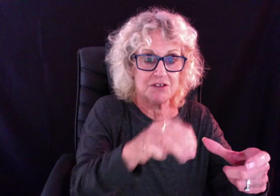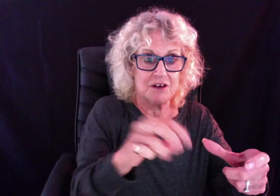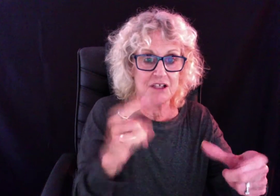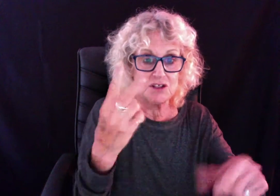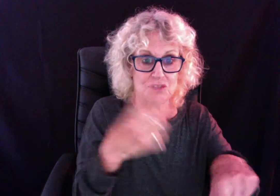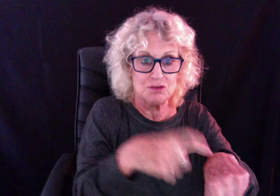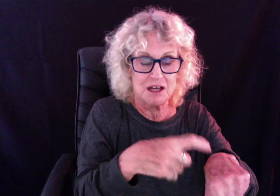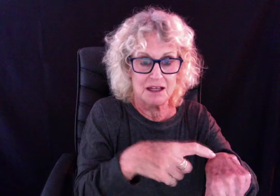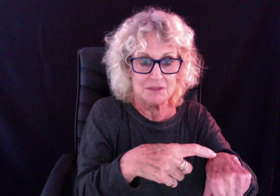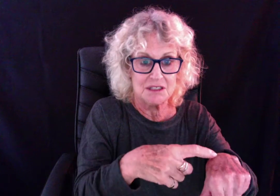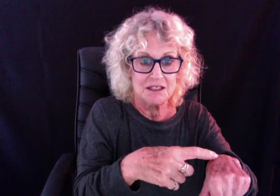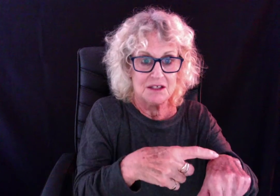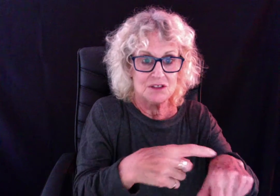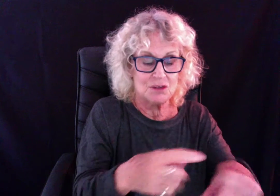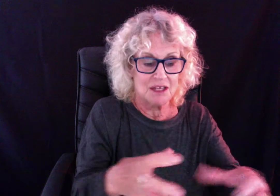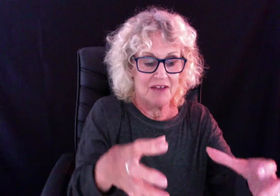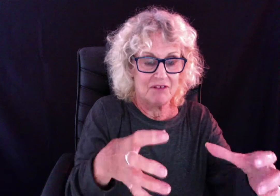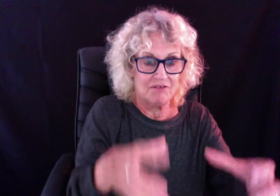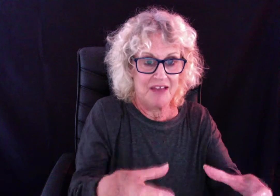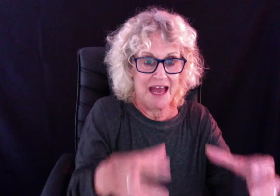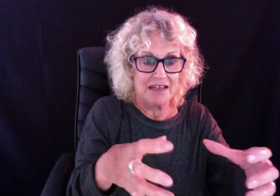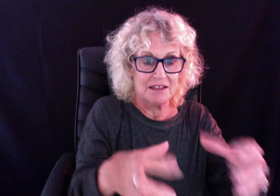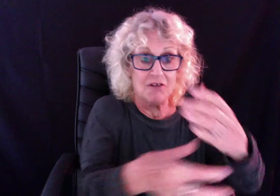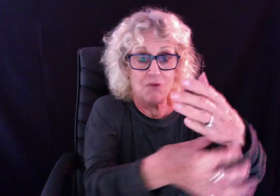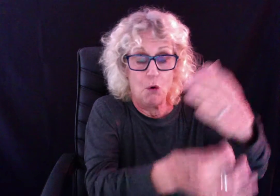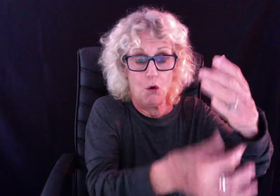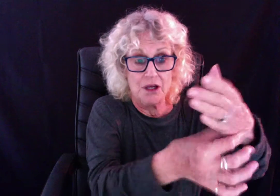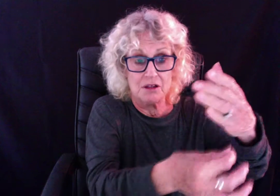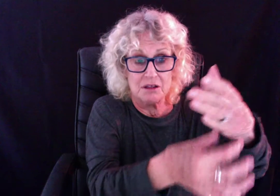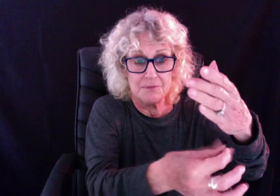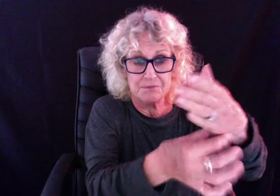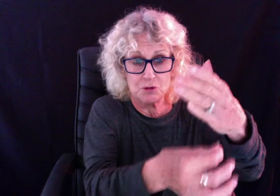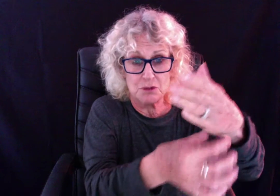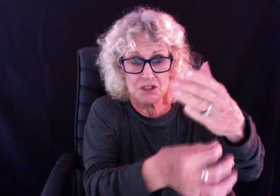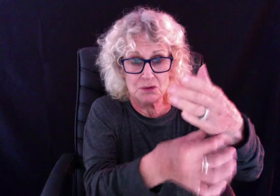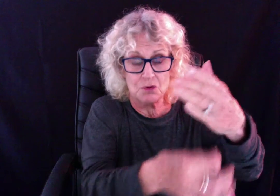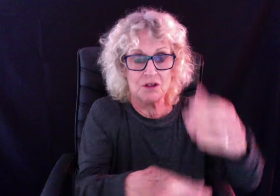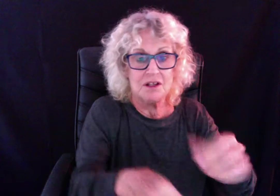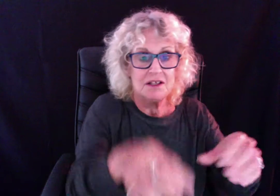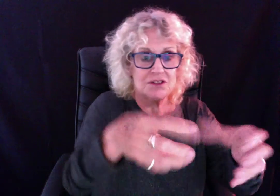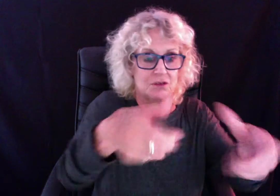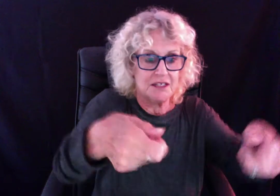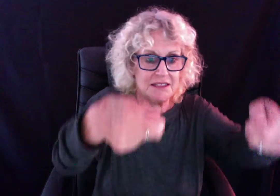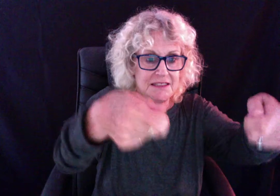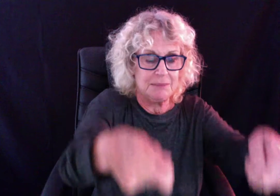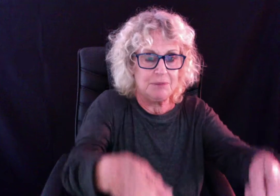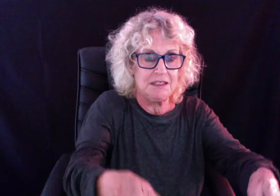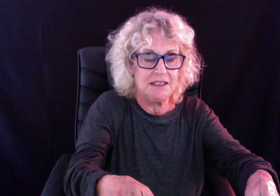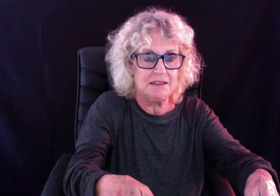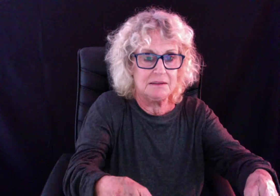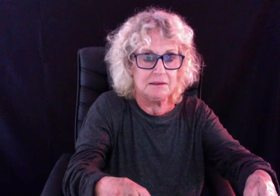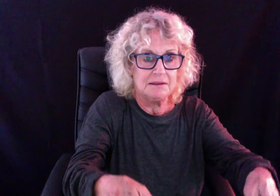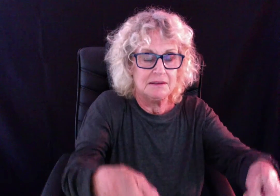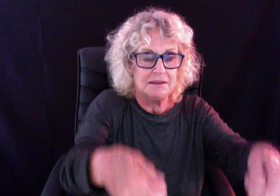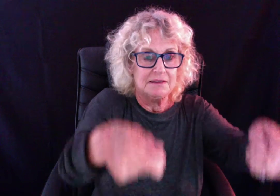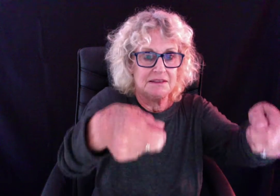fries two times. So they have a vat of oil, grease or oil. So they dip it in, take